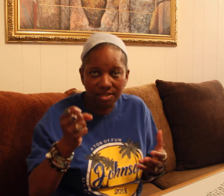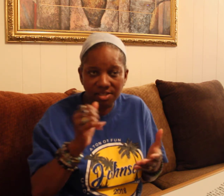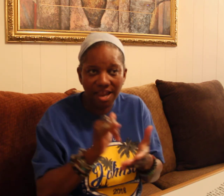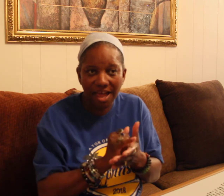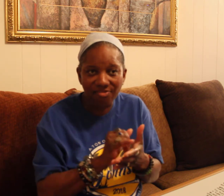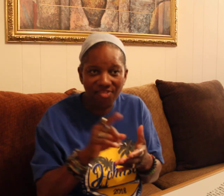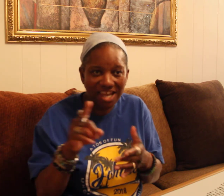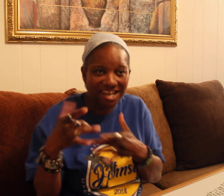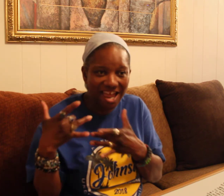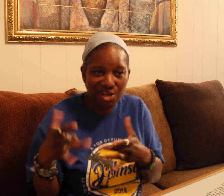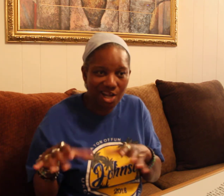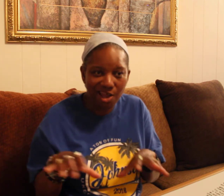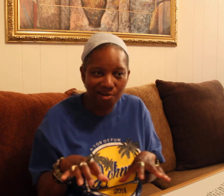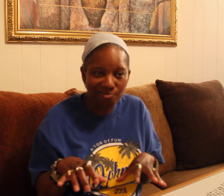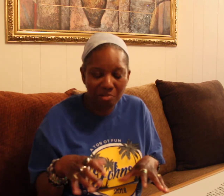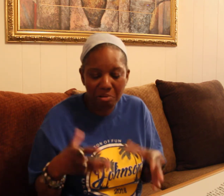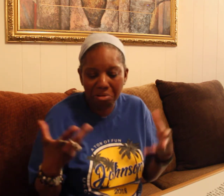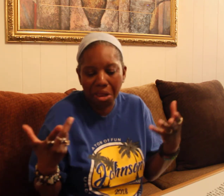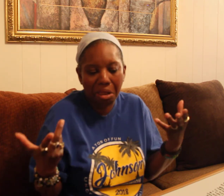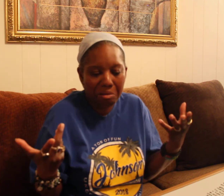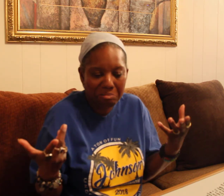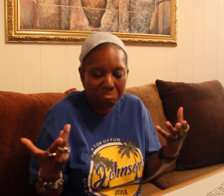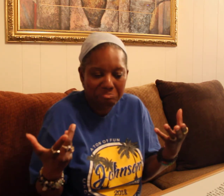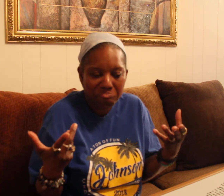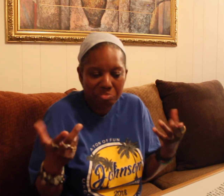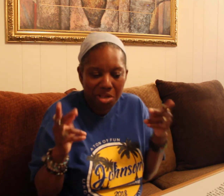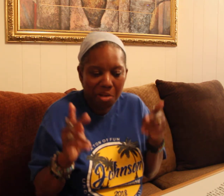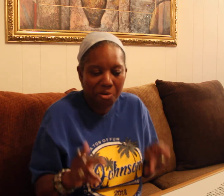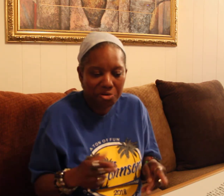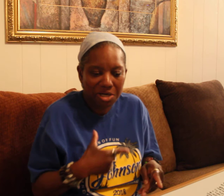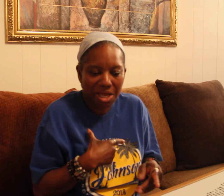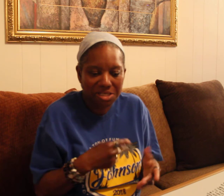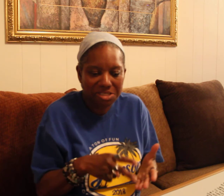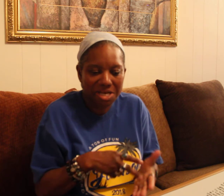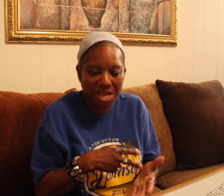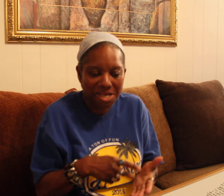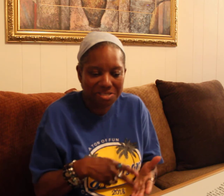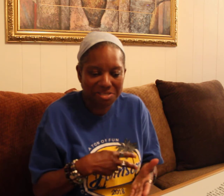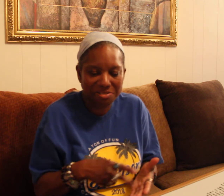things that they tend to do. Okay? A person likes to dance.